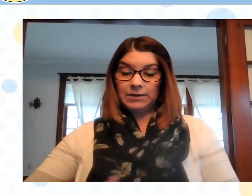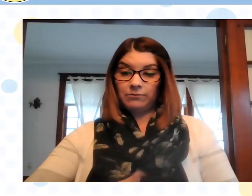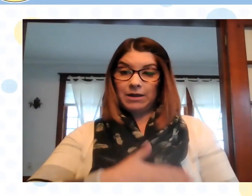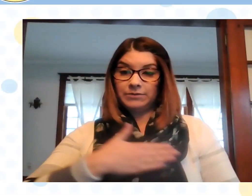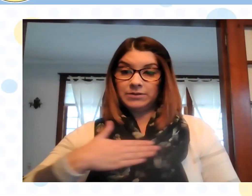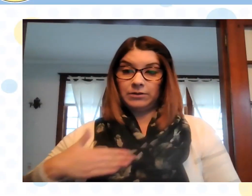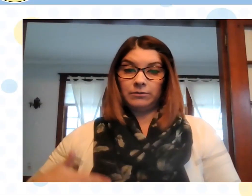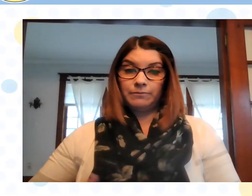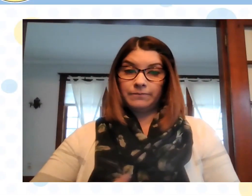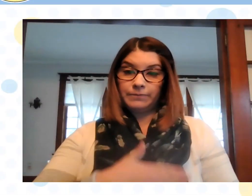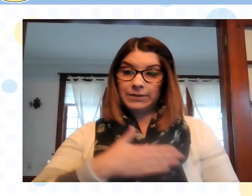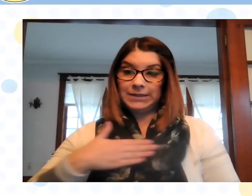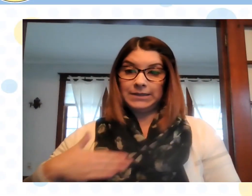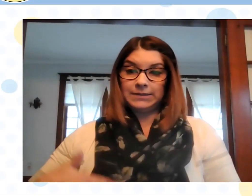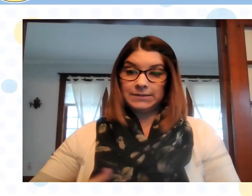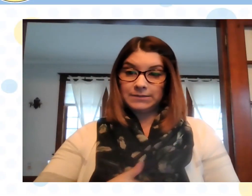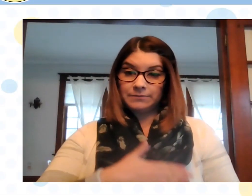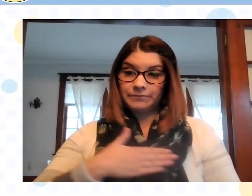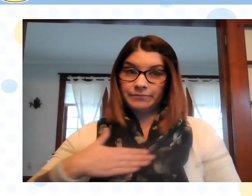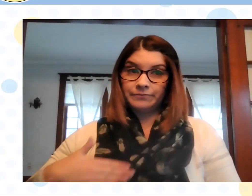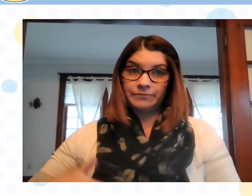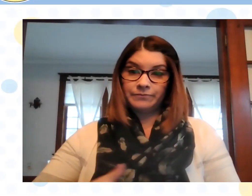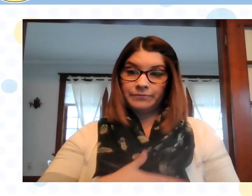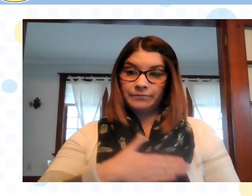it in a round circle. Please.